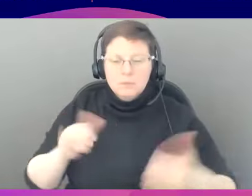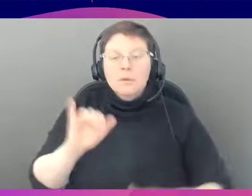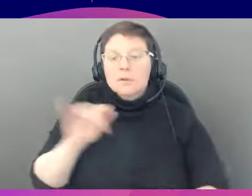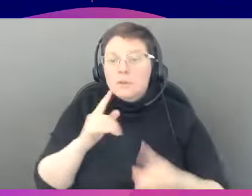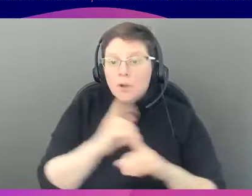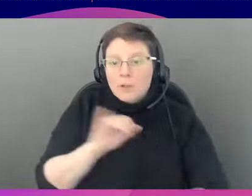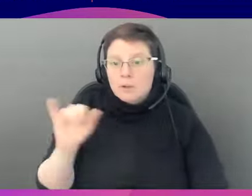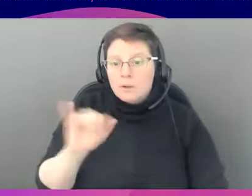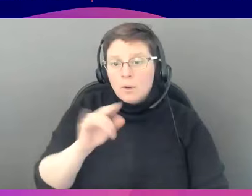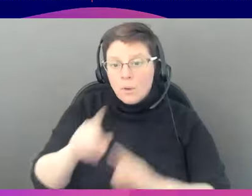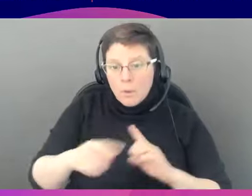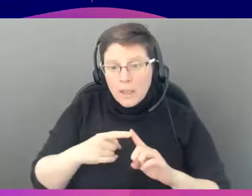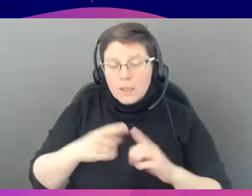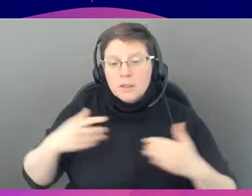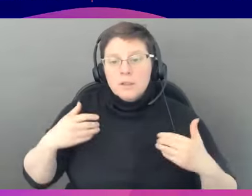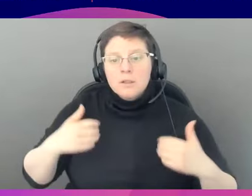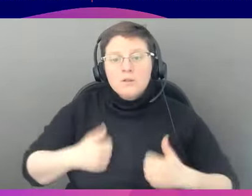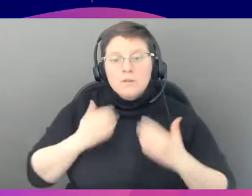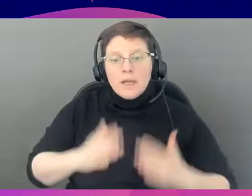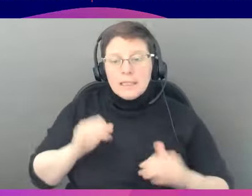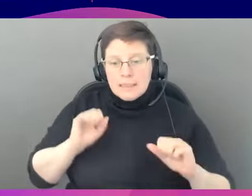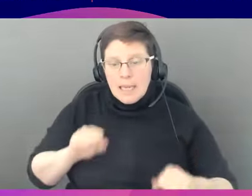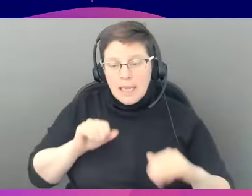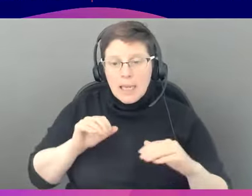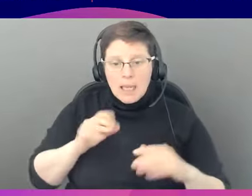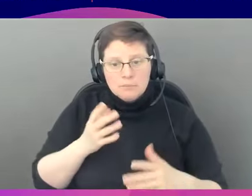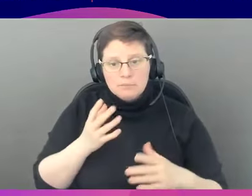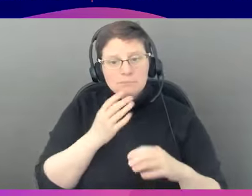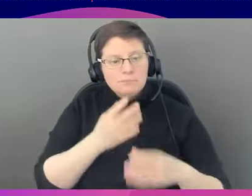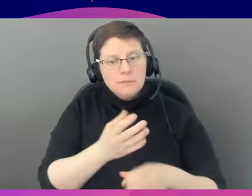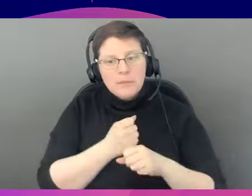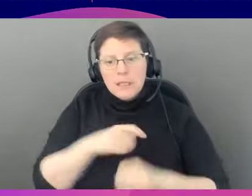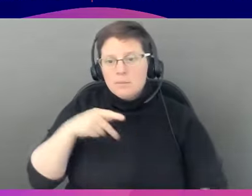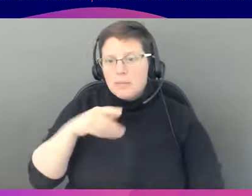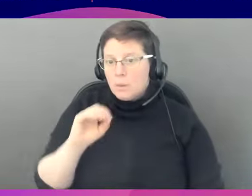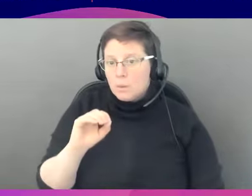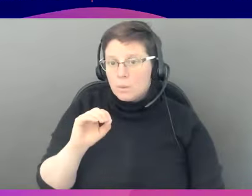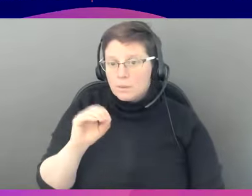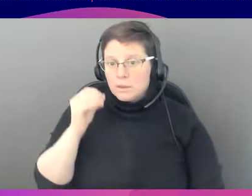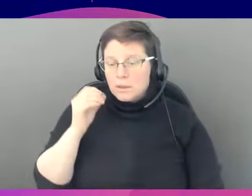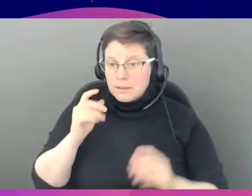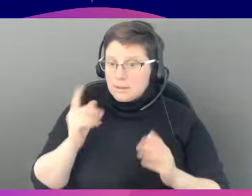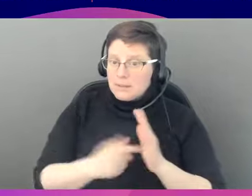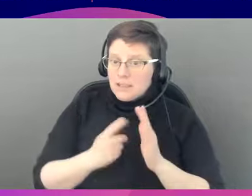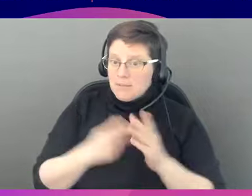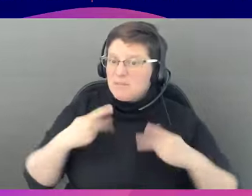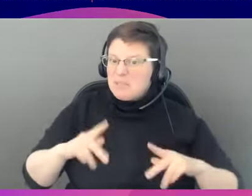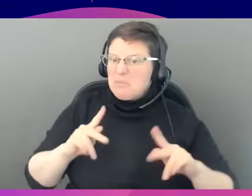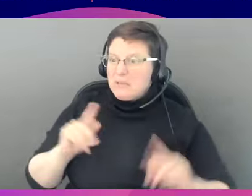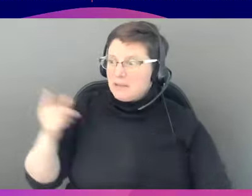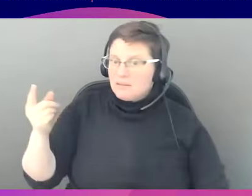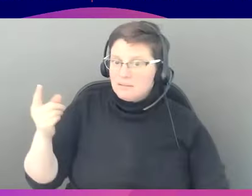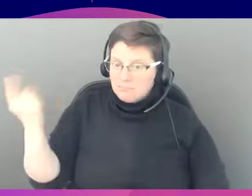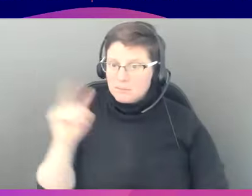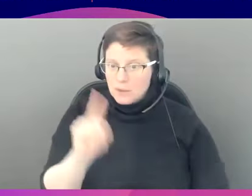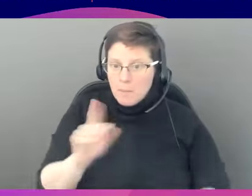are able to access protective orders. Sometimes those protective orders will still allow for the aggressor to come on property to care for the